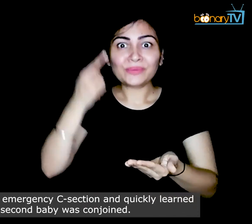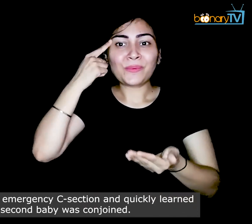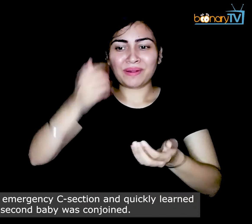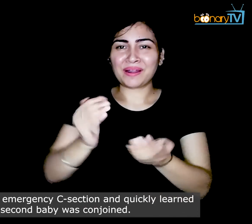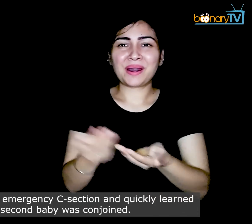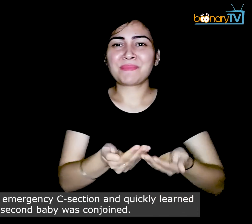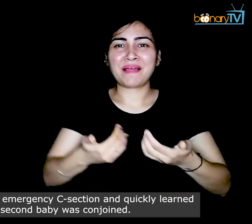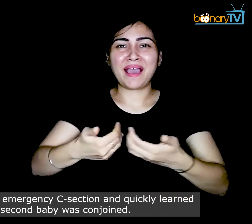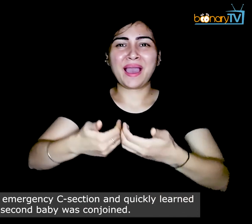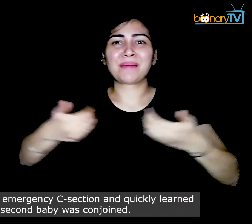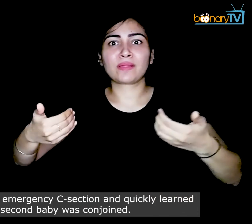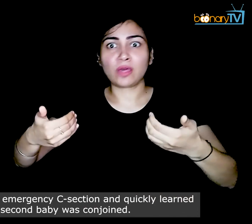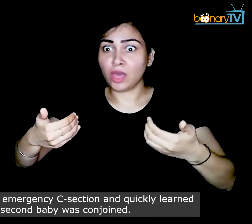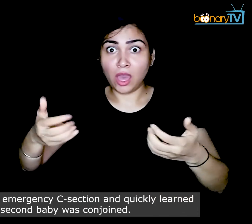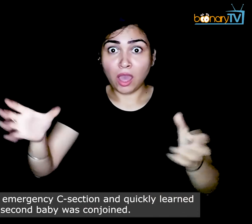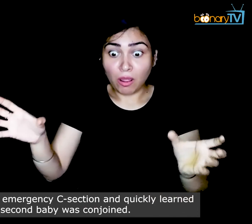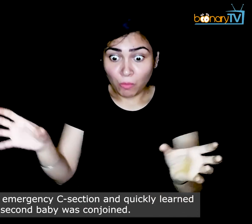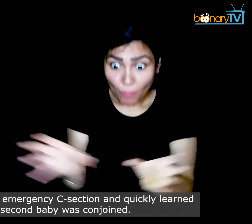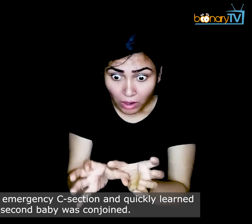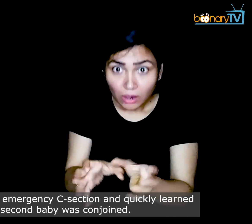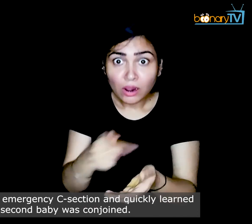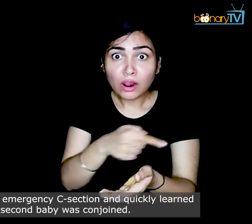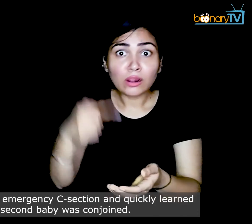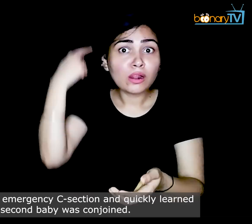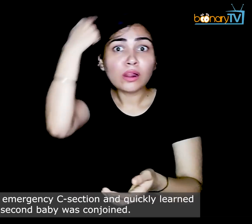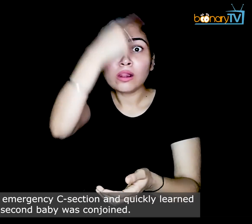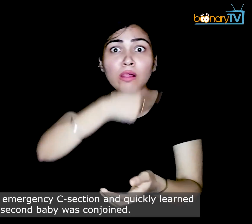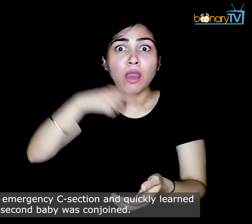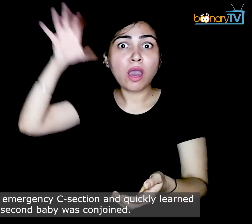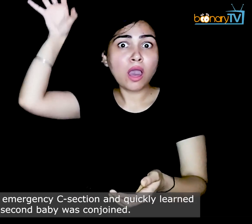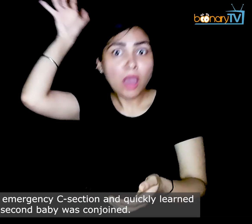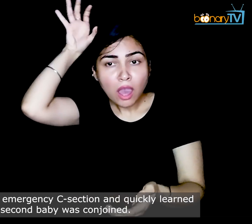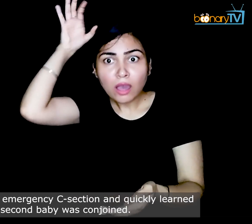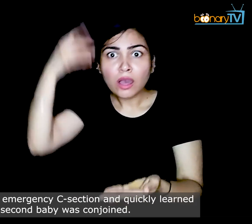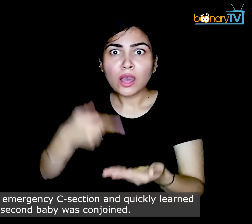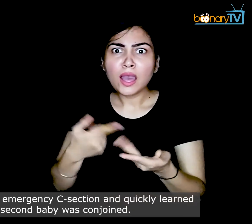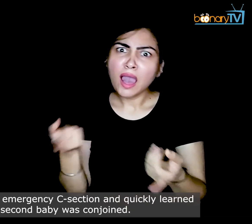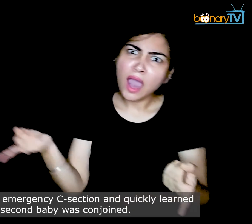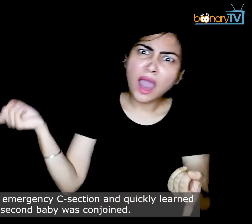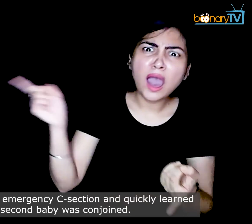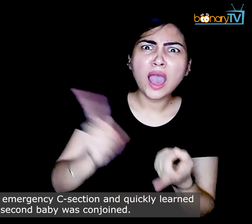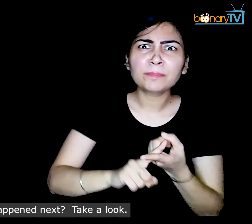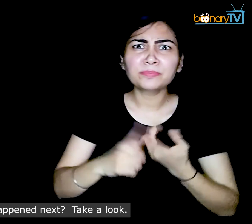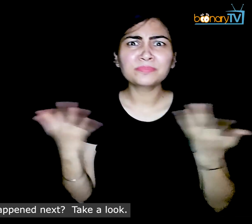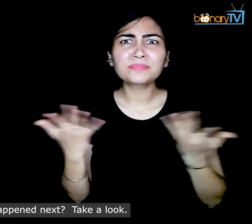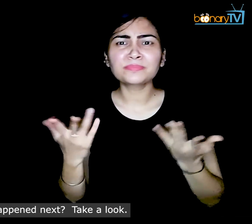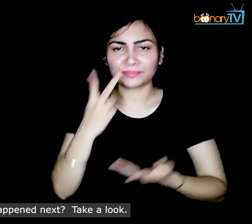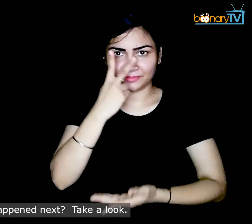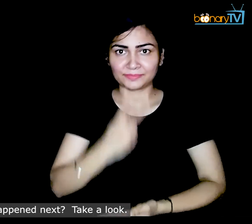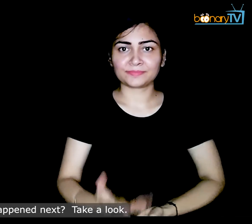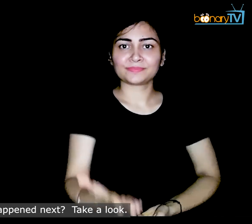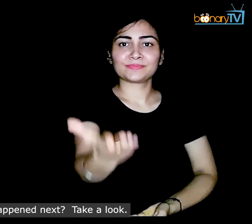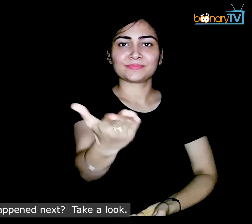an emergency C-section and quickly learned that the second baby was conjoined. What happened next? Take a look.